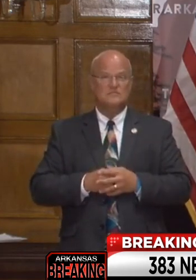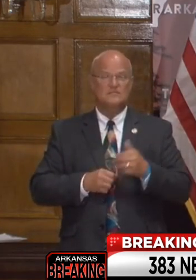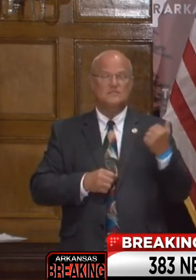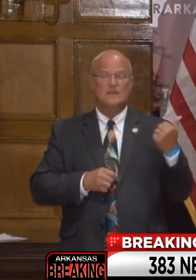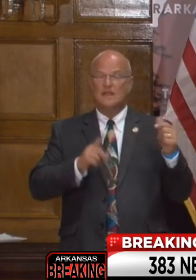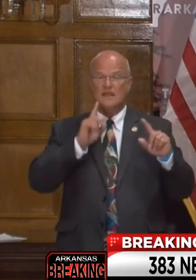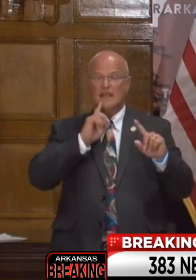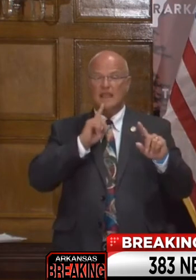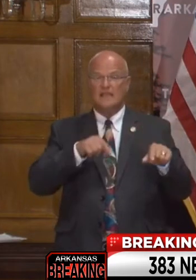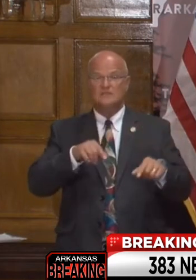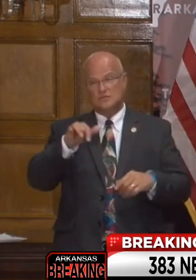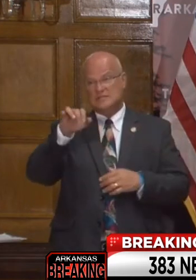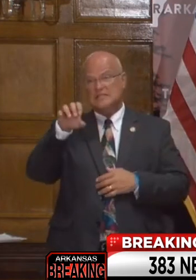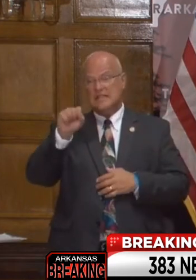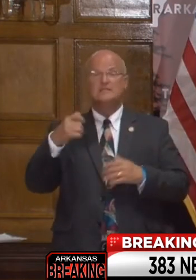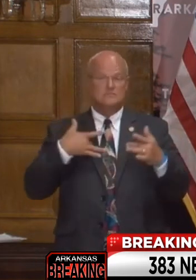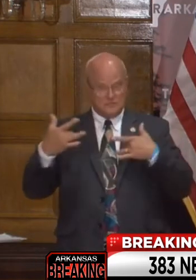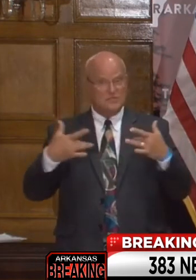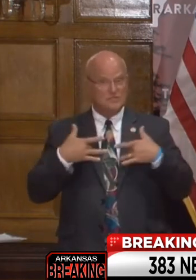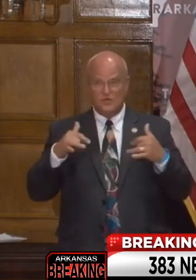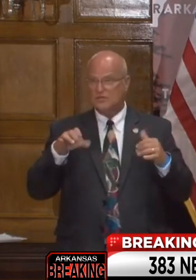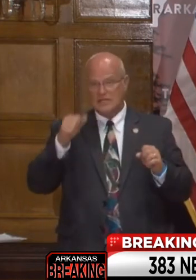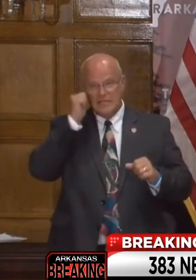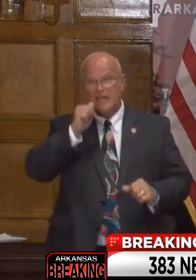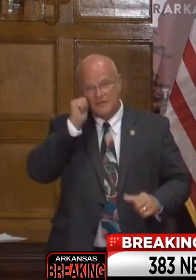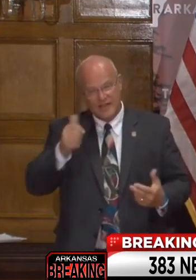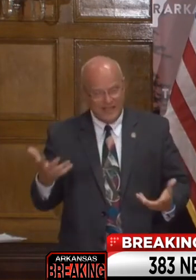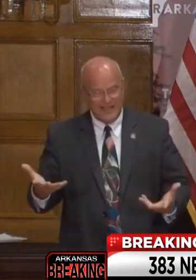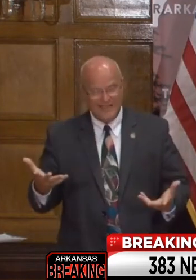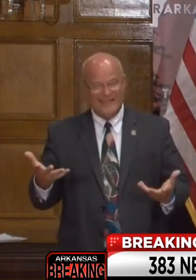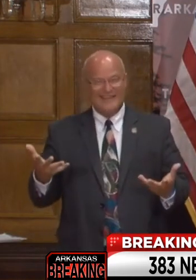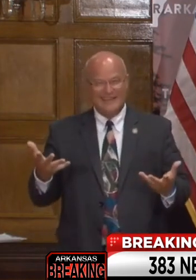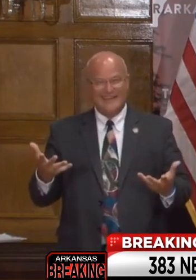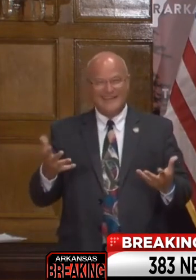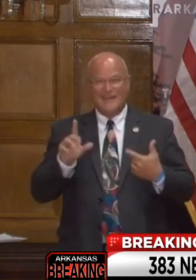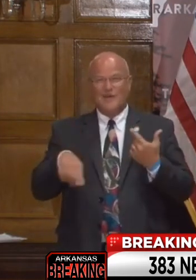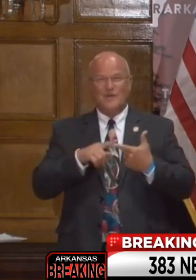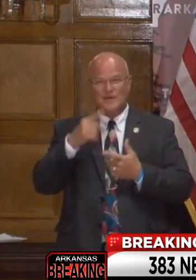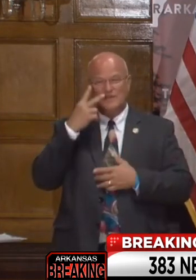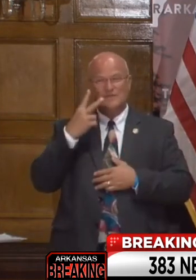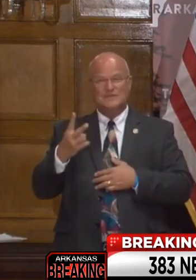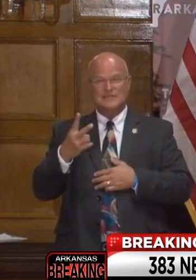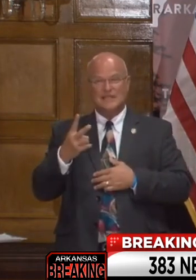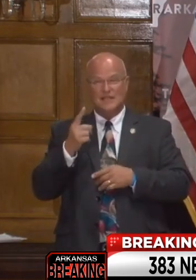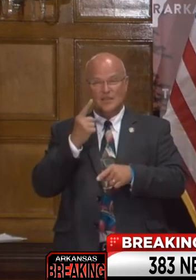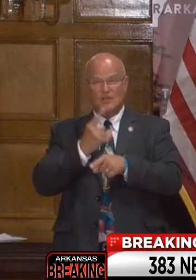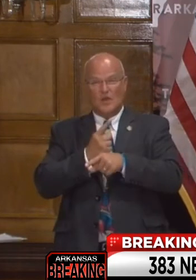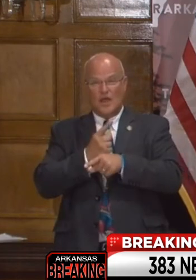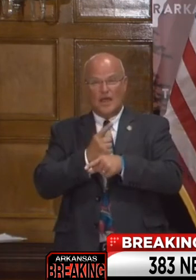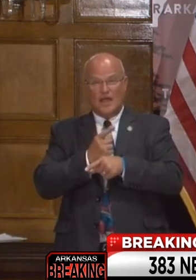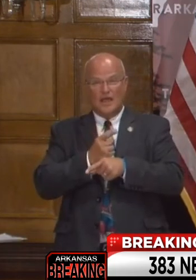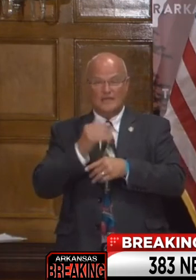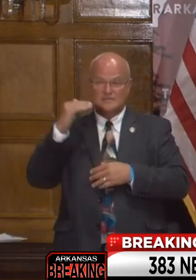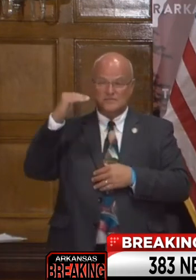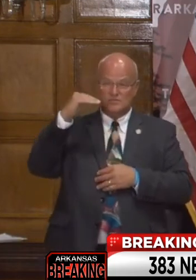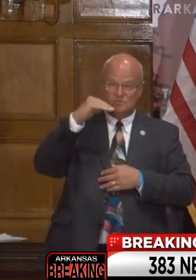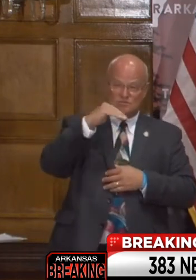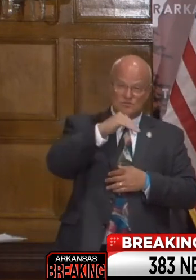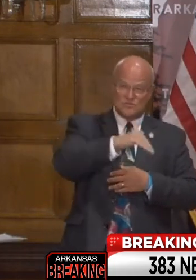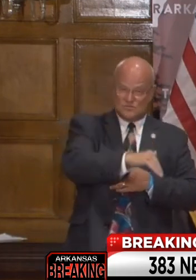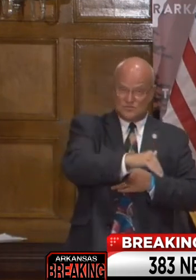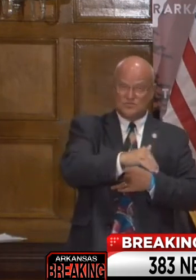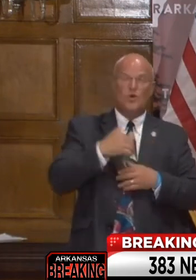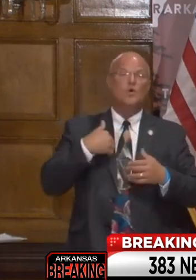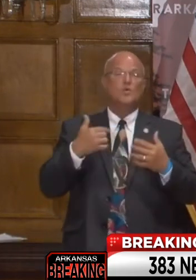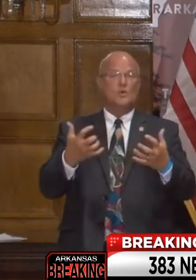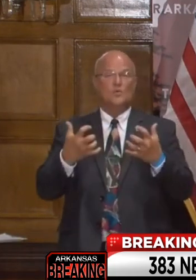Well, the answer is yes. We have concerns every day. Whenever you see we're going in the right direction,